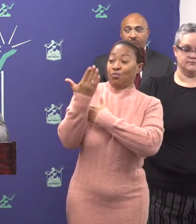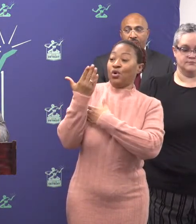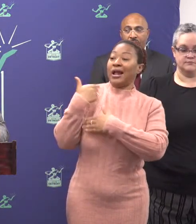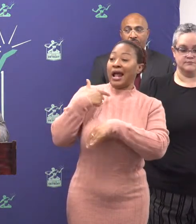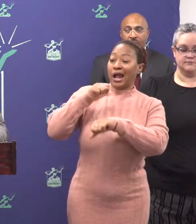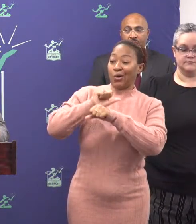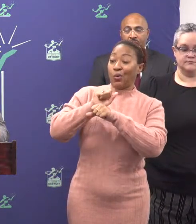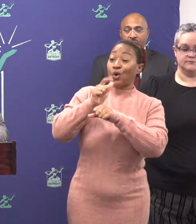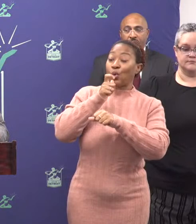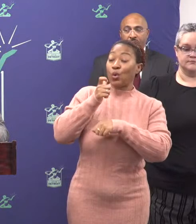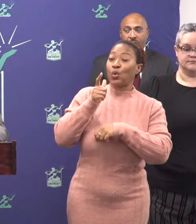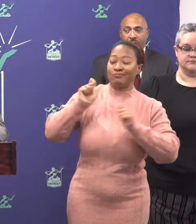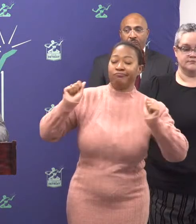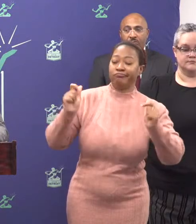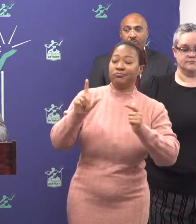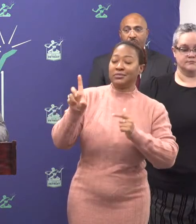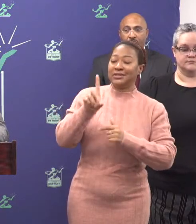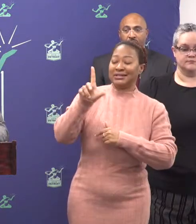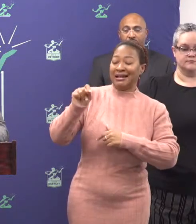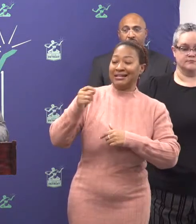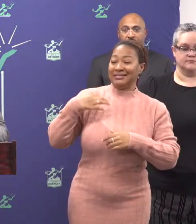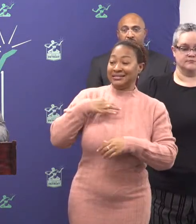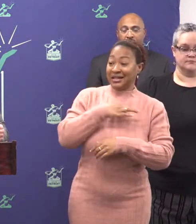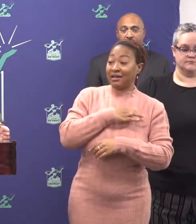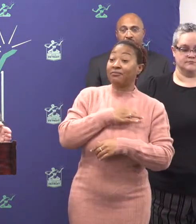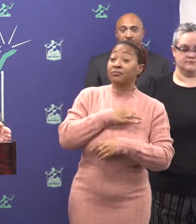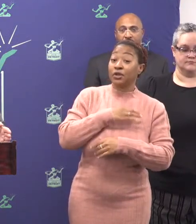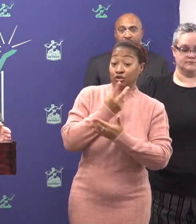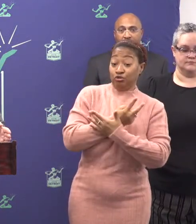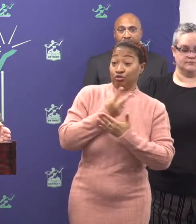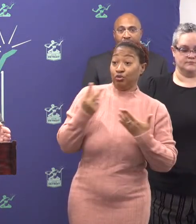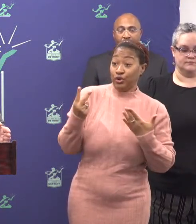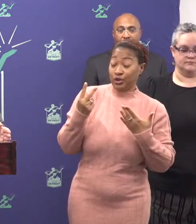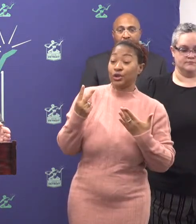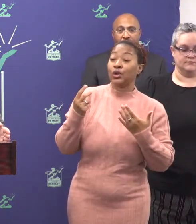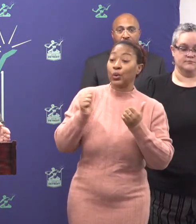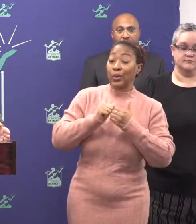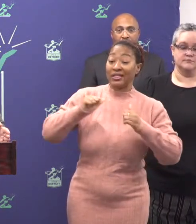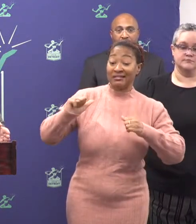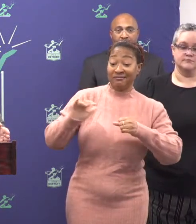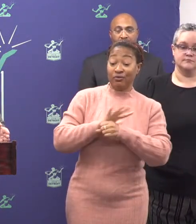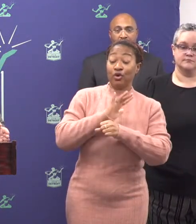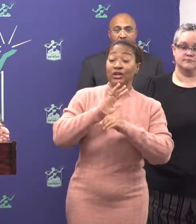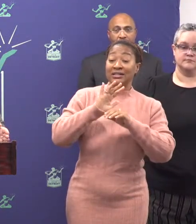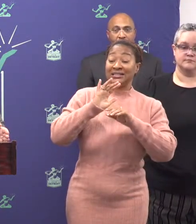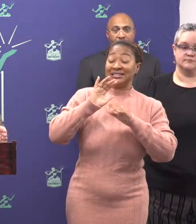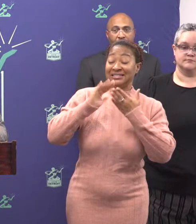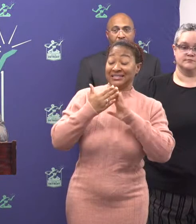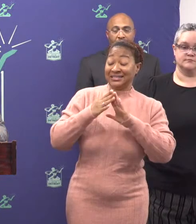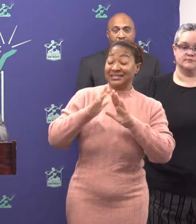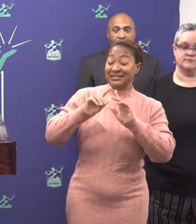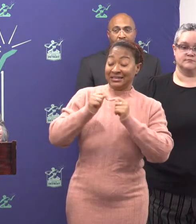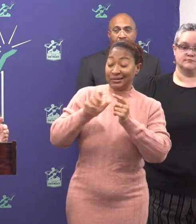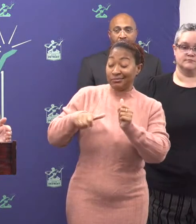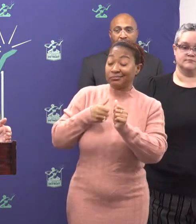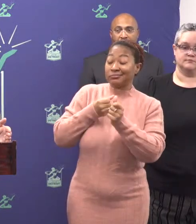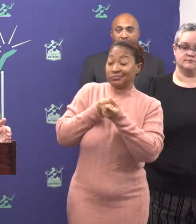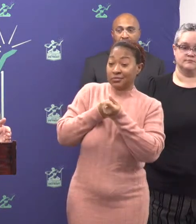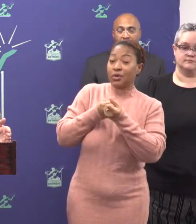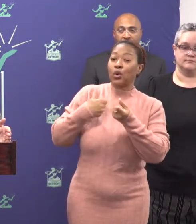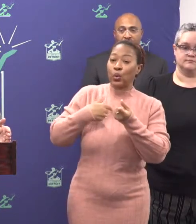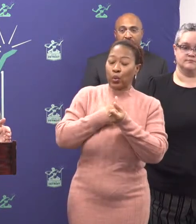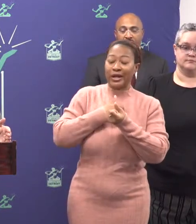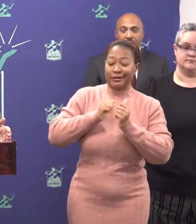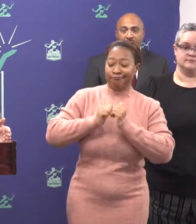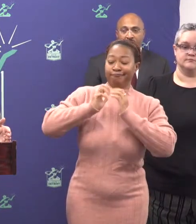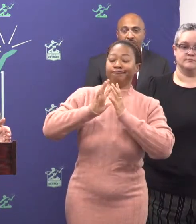with the entire DDOT staff, because in 2 weeks with the entire city team behind this, we came up